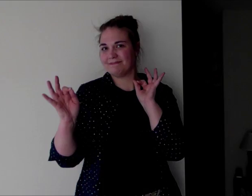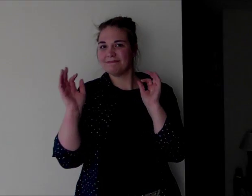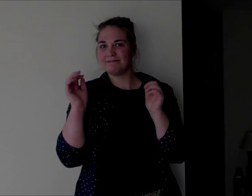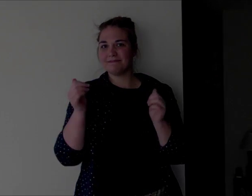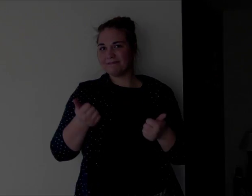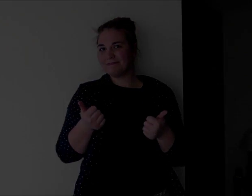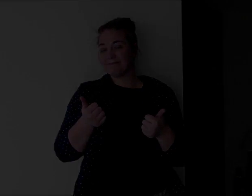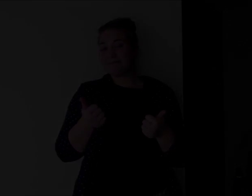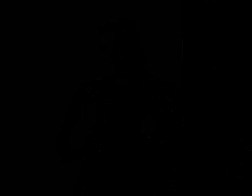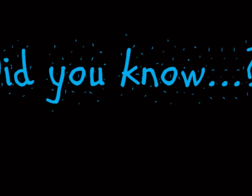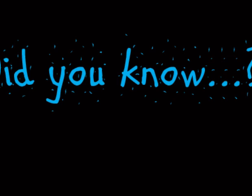equations.